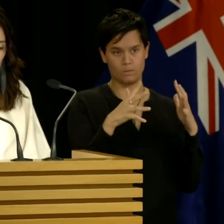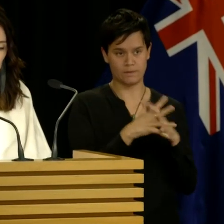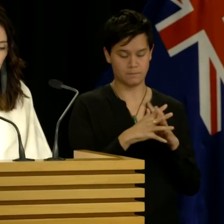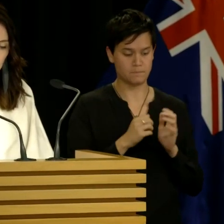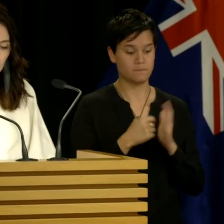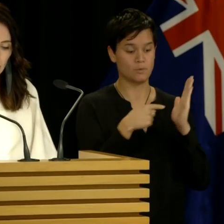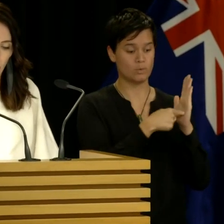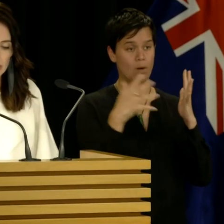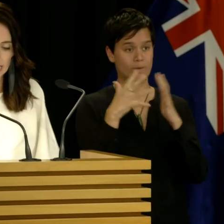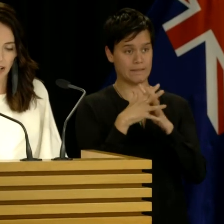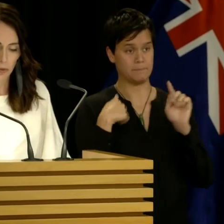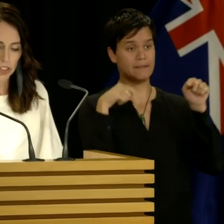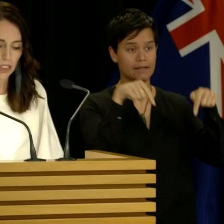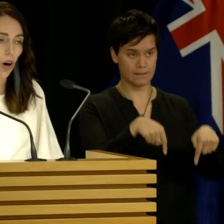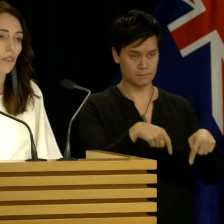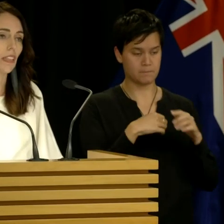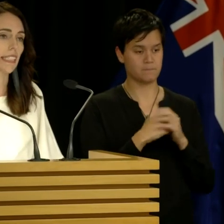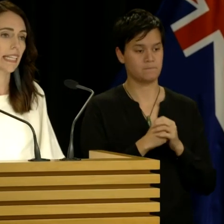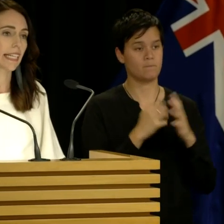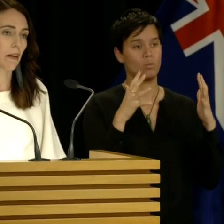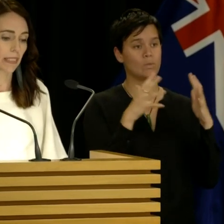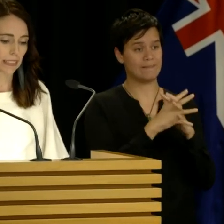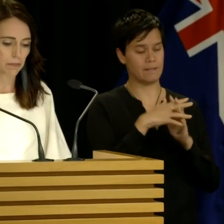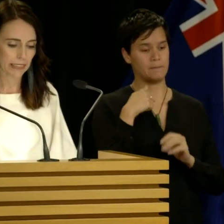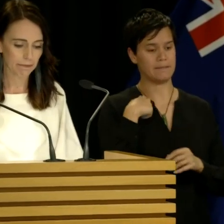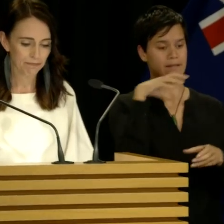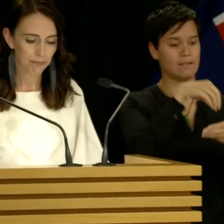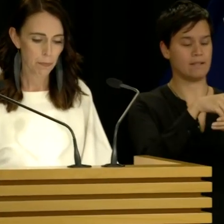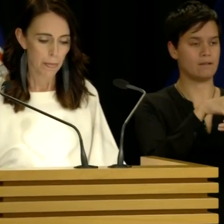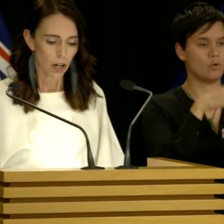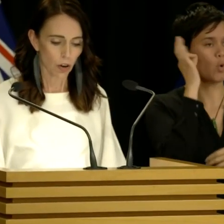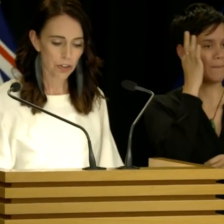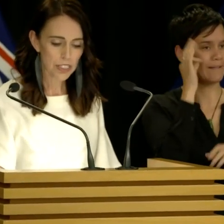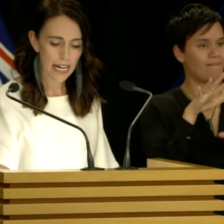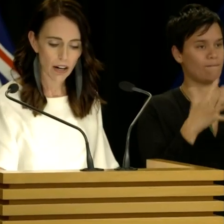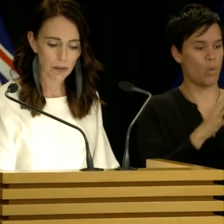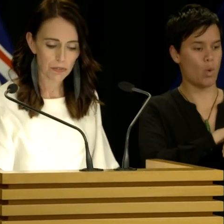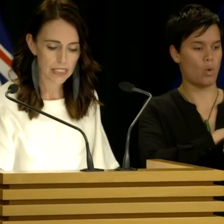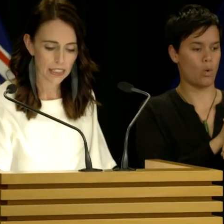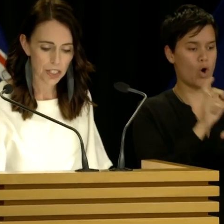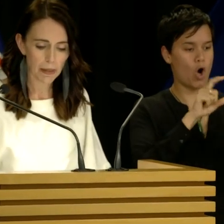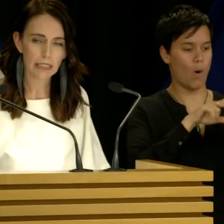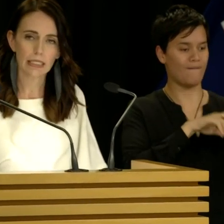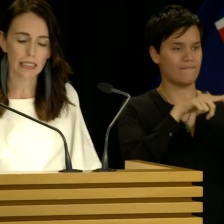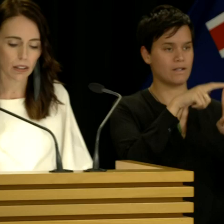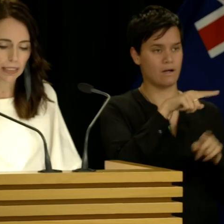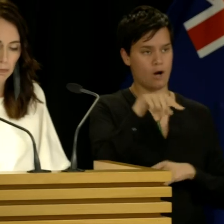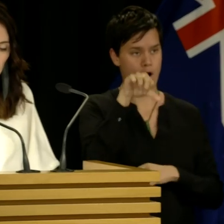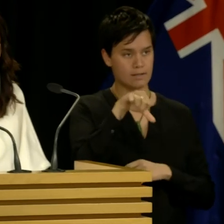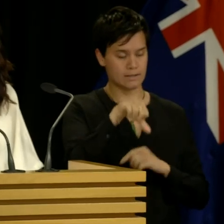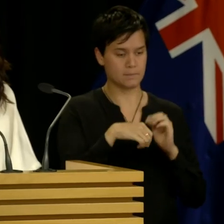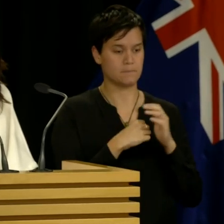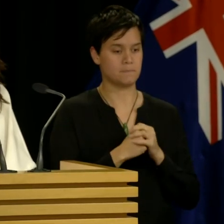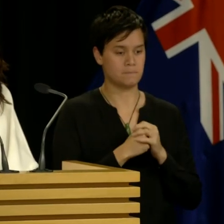and Wednesday. On Wednesday, I will chair the COVID-19 Cabinet Committee. On Thursday, I will visit a GP clinic in